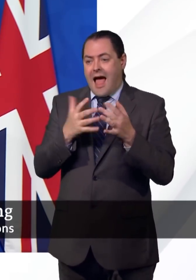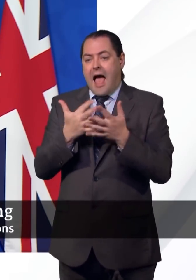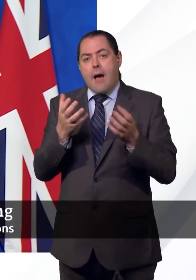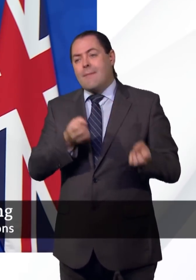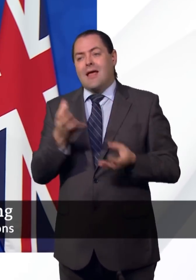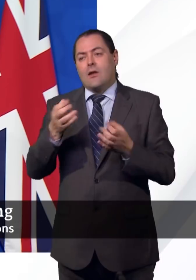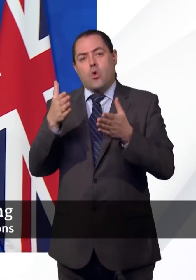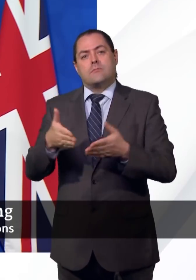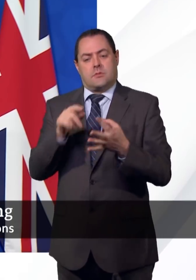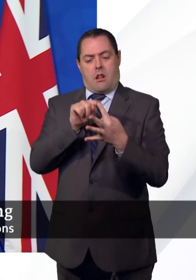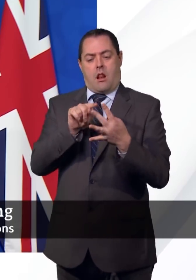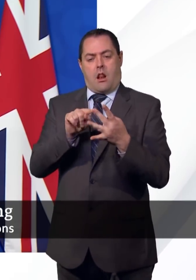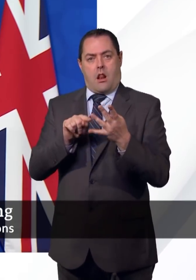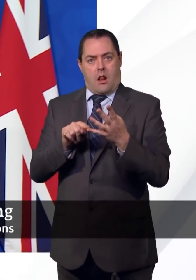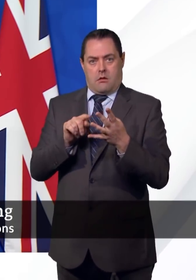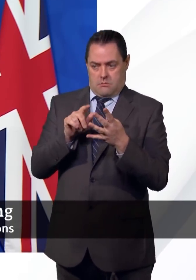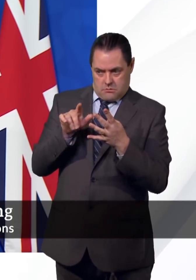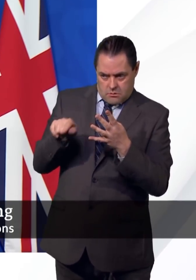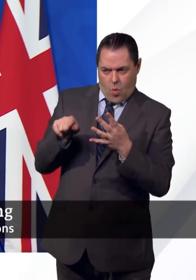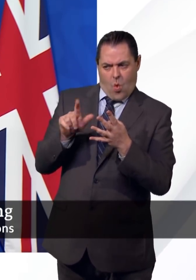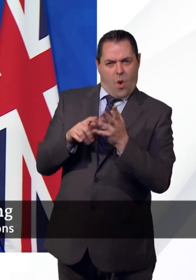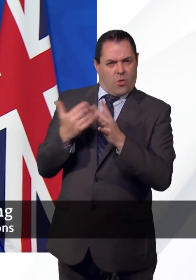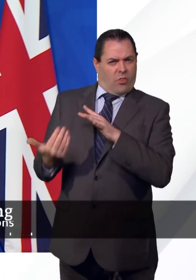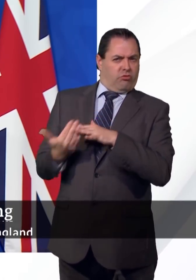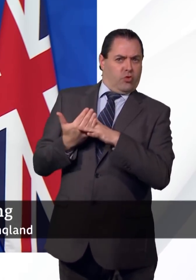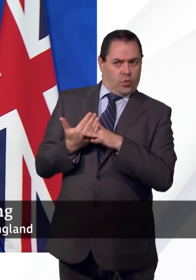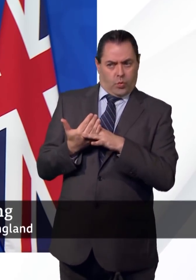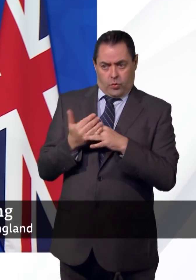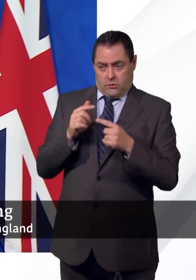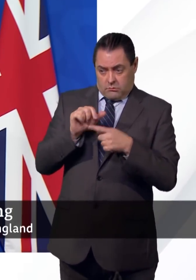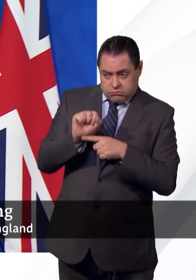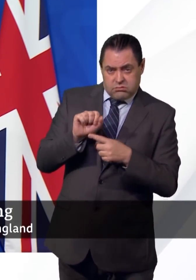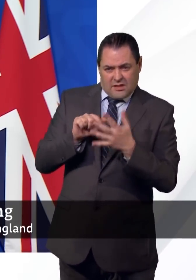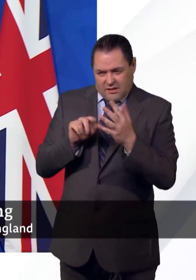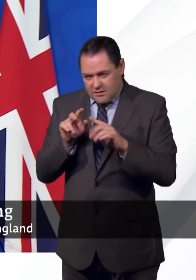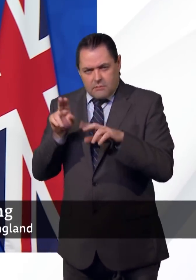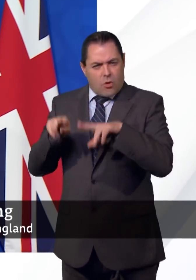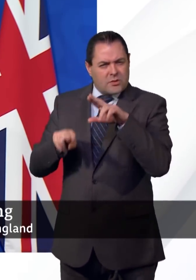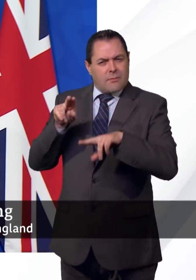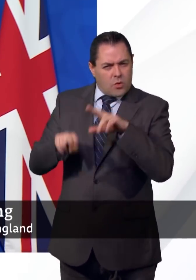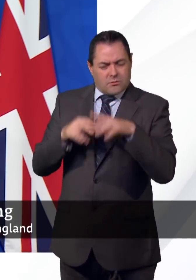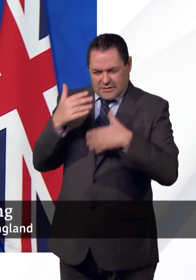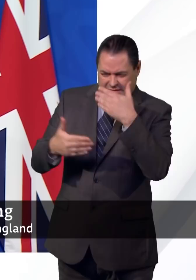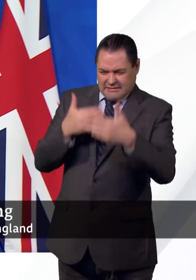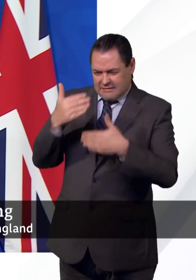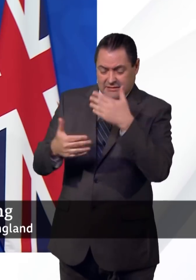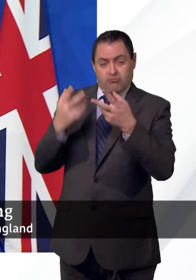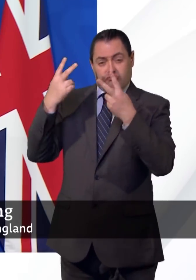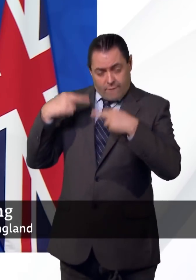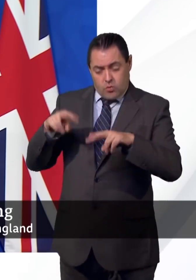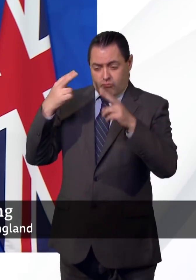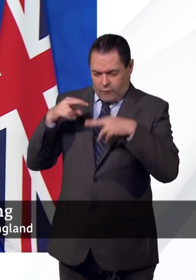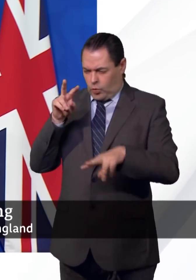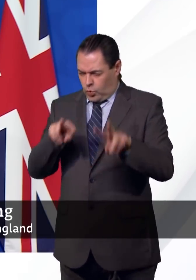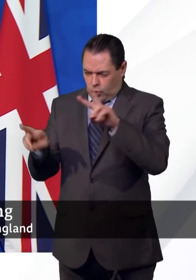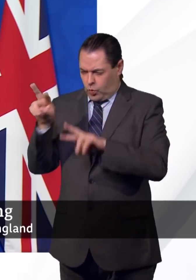hospitalizations. We will constantly monitor the data and keep it under review. And of